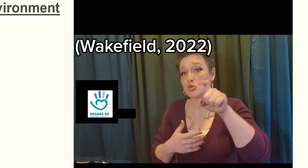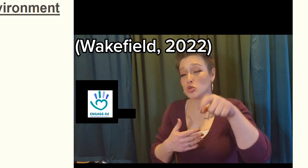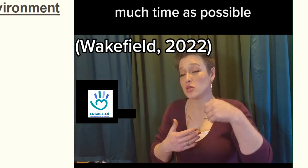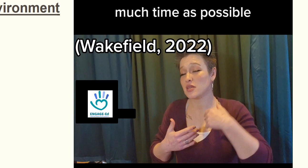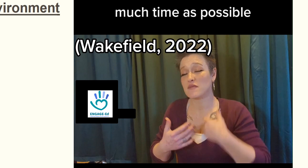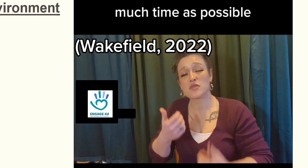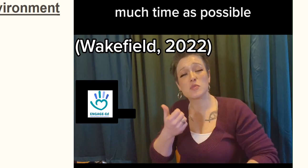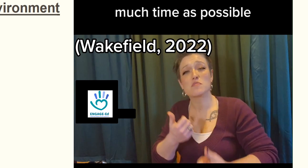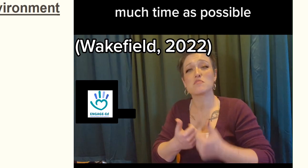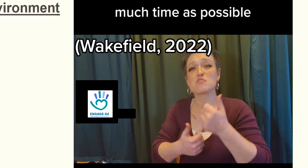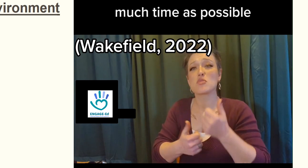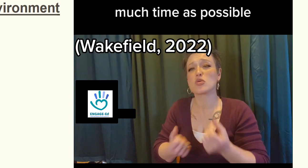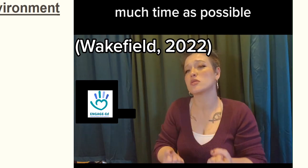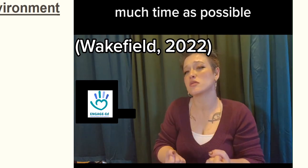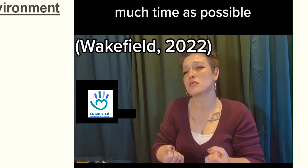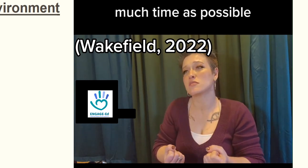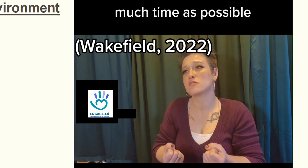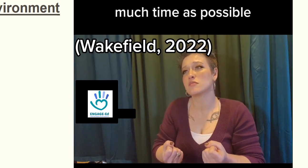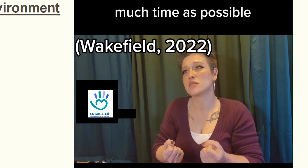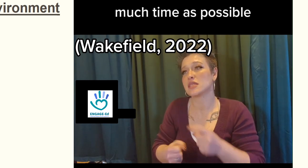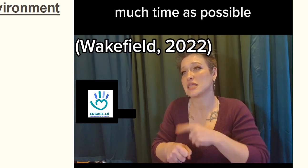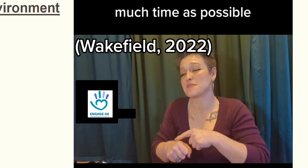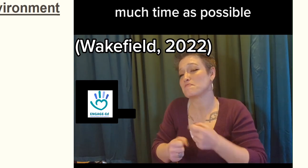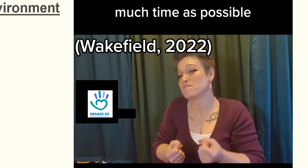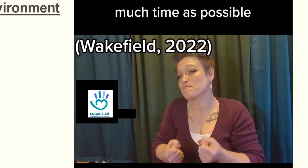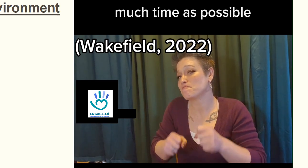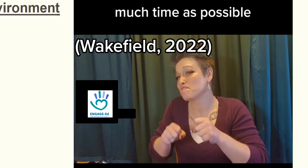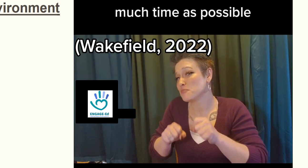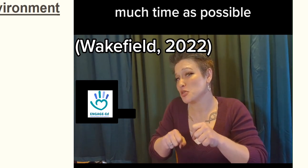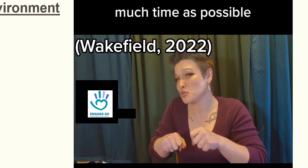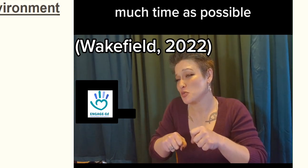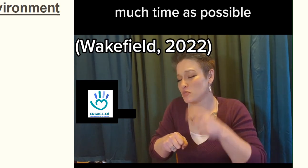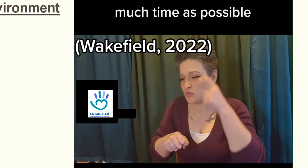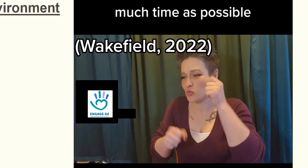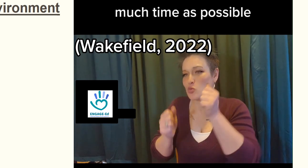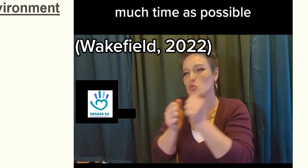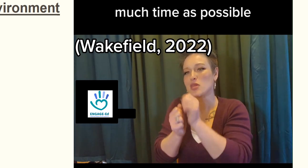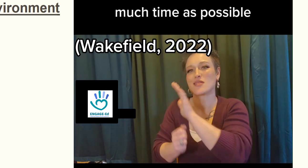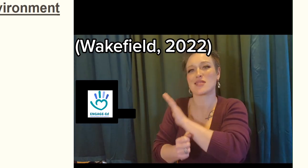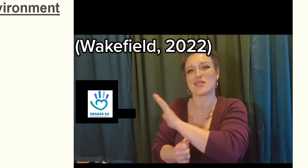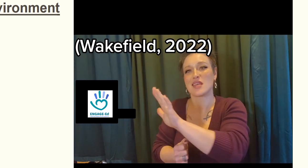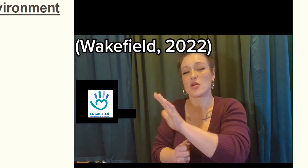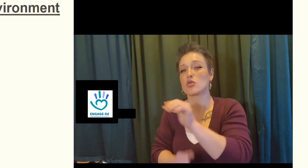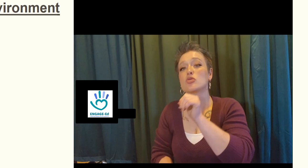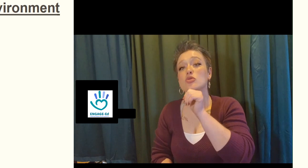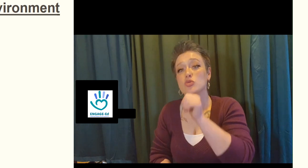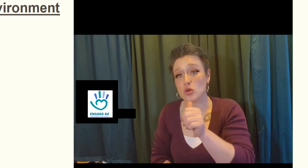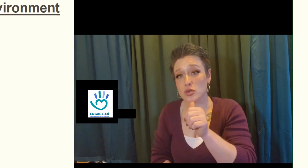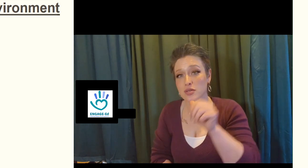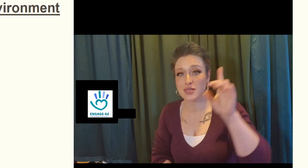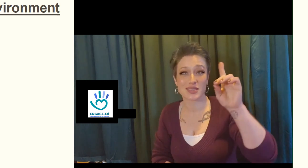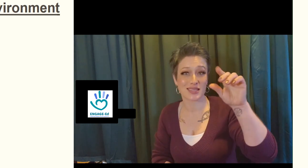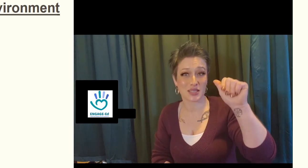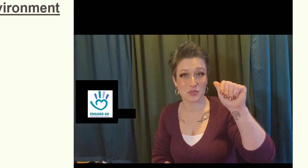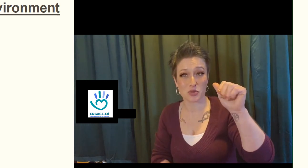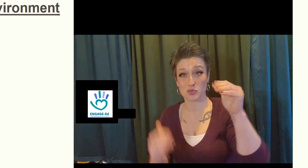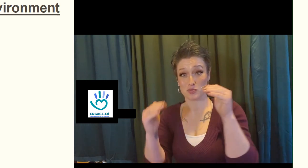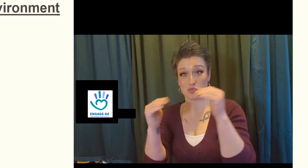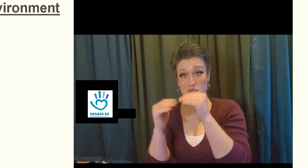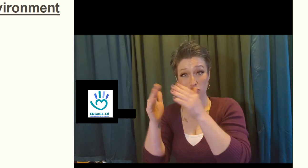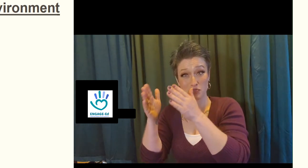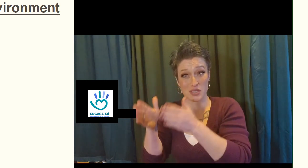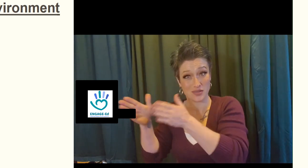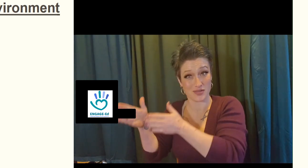The meaning is that students are supposed to have as much time as possible with their